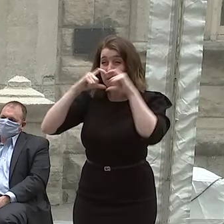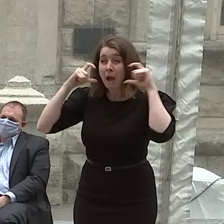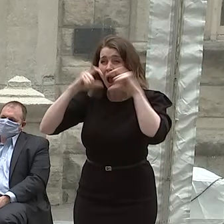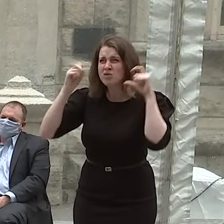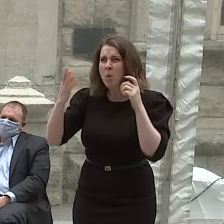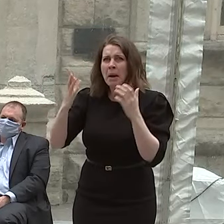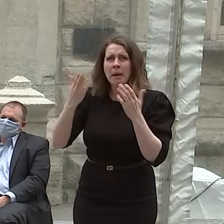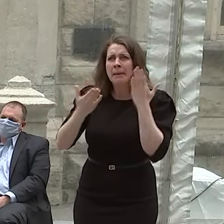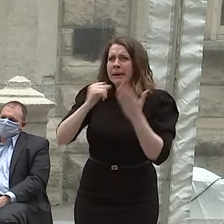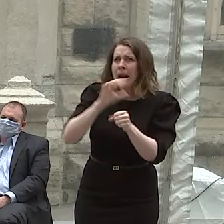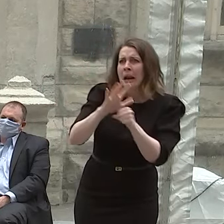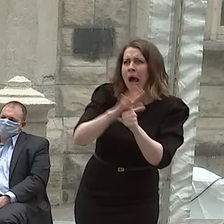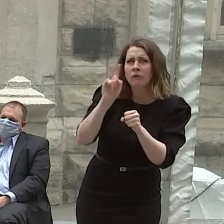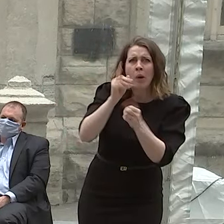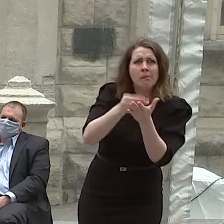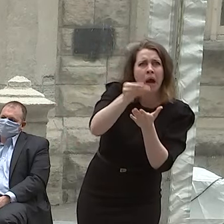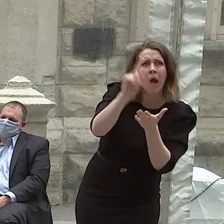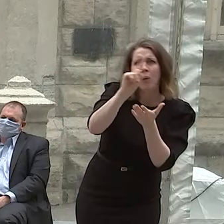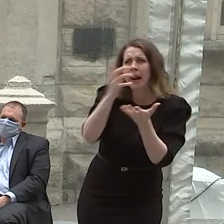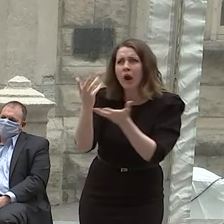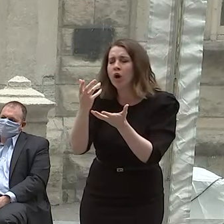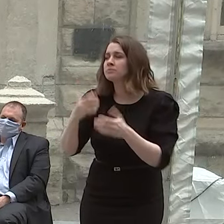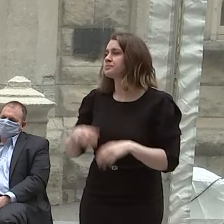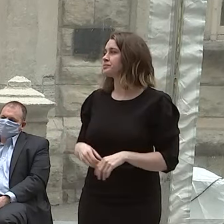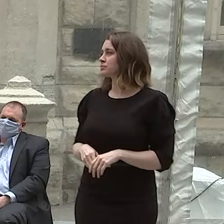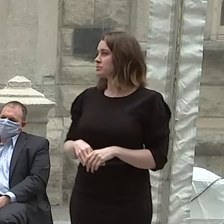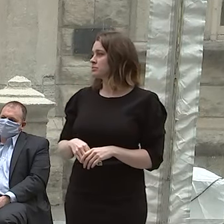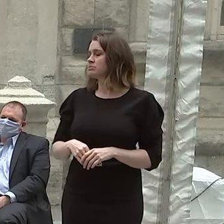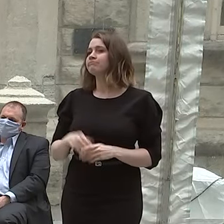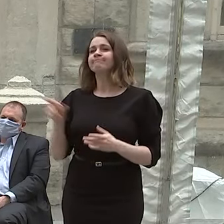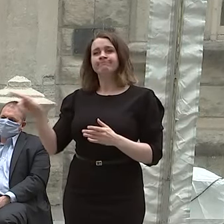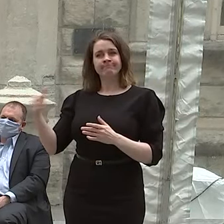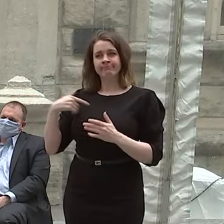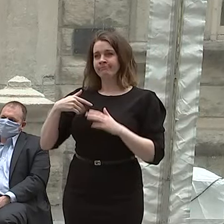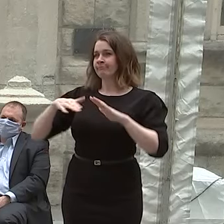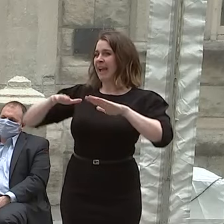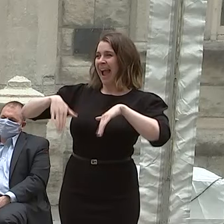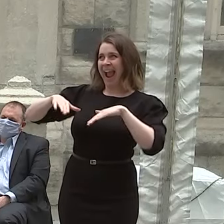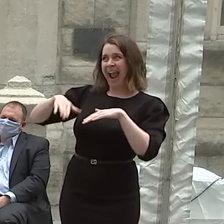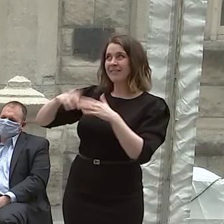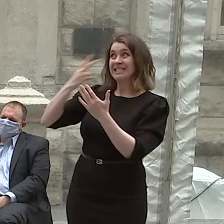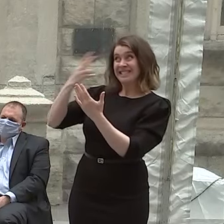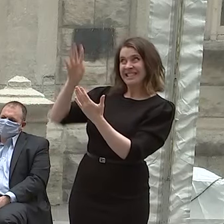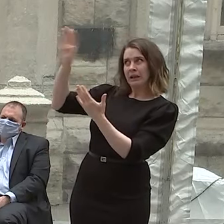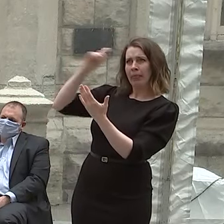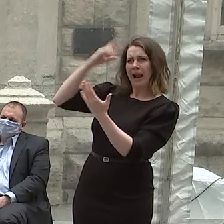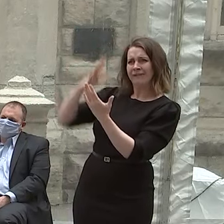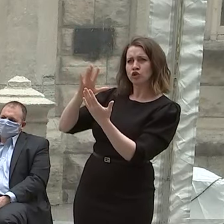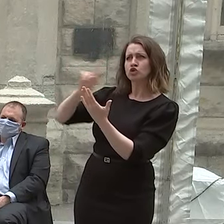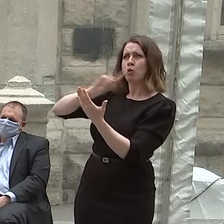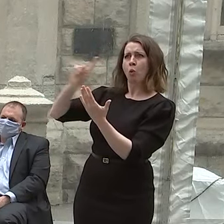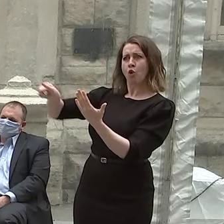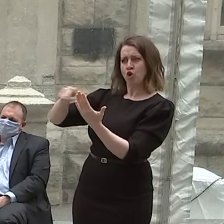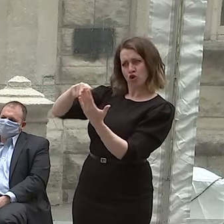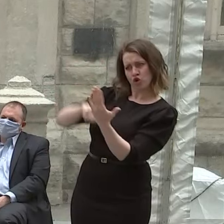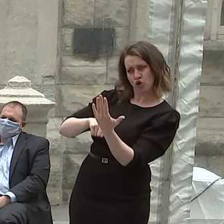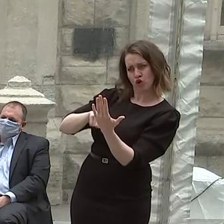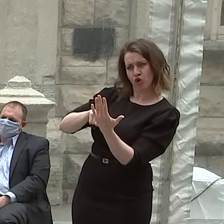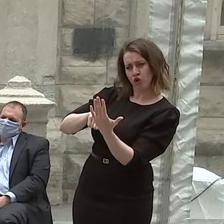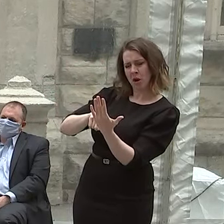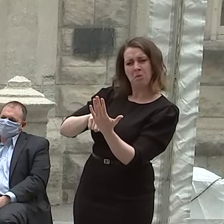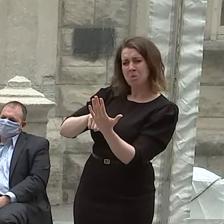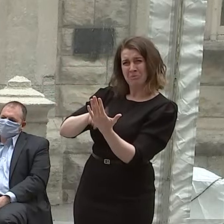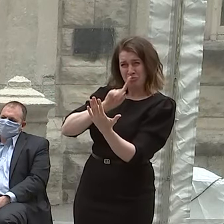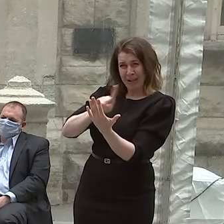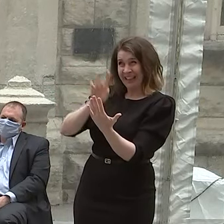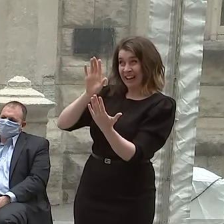I haven't seen the written language, but what has been described to me, which is consistent with what you just said, isn't radically different than really what we've been